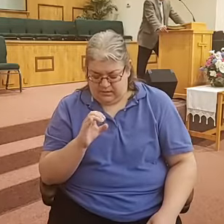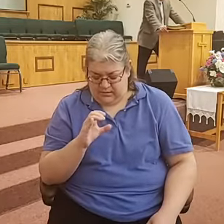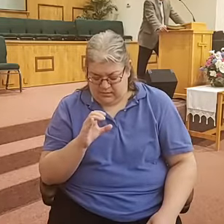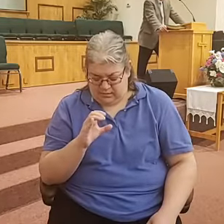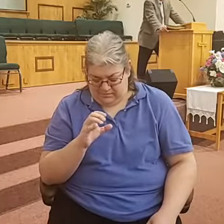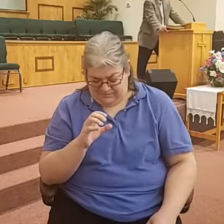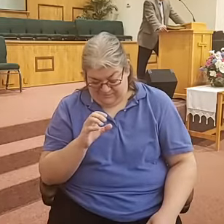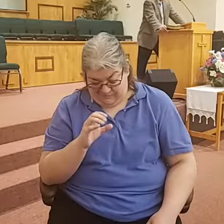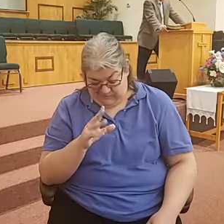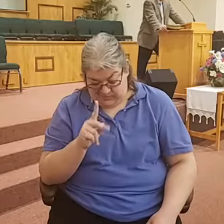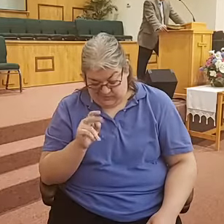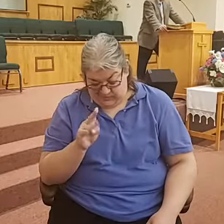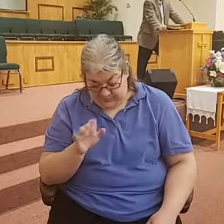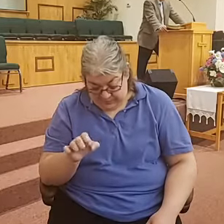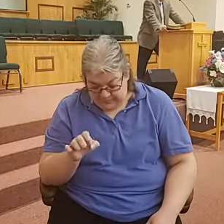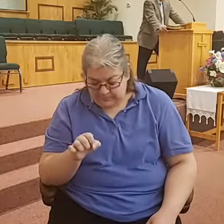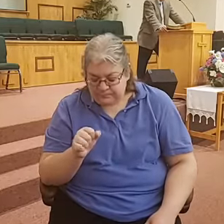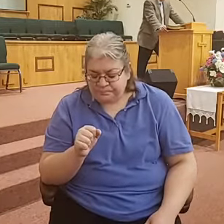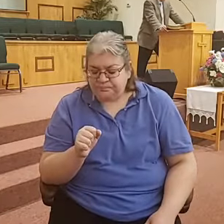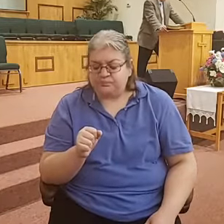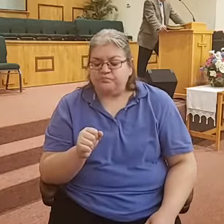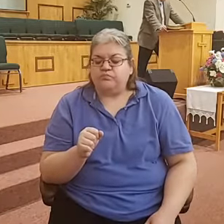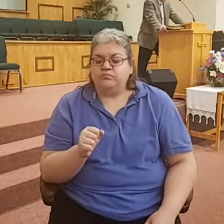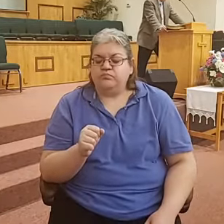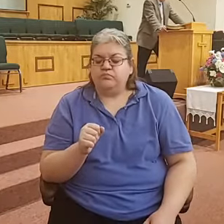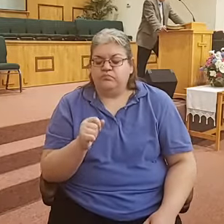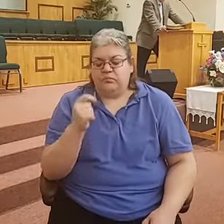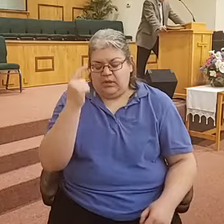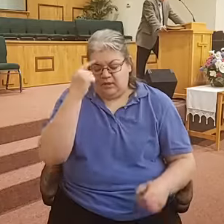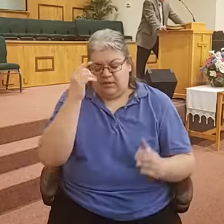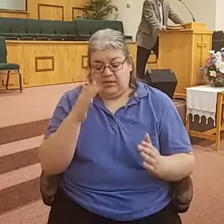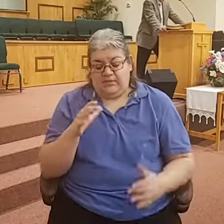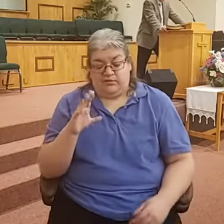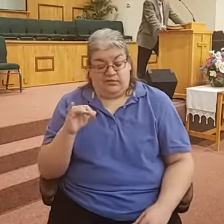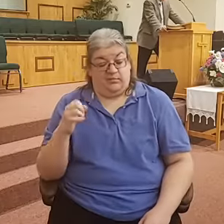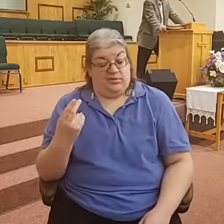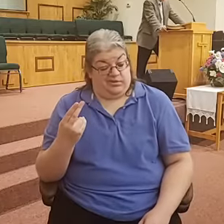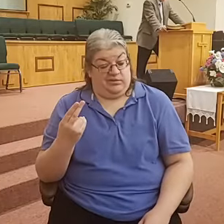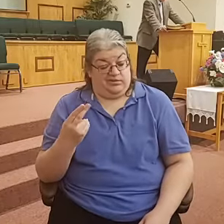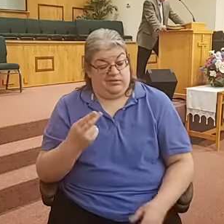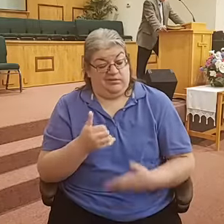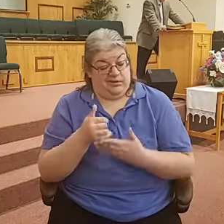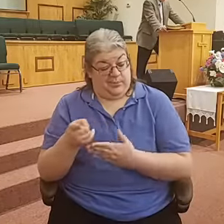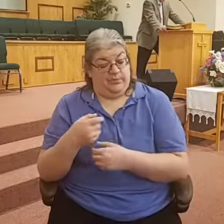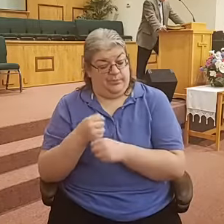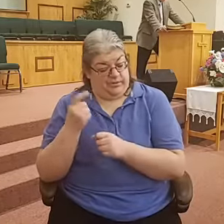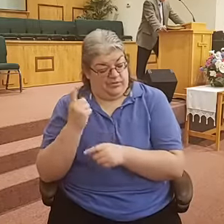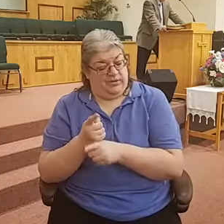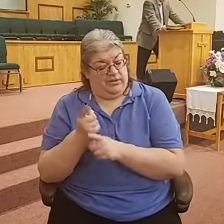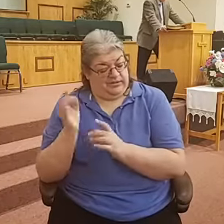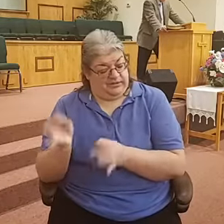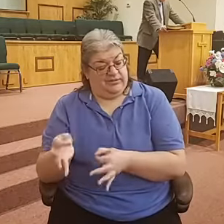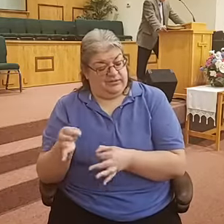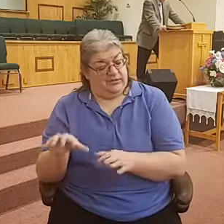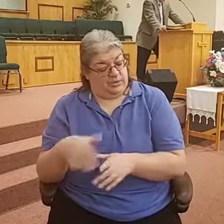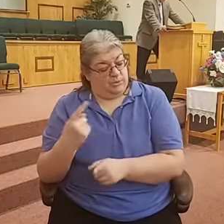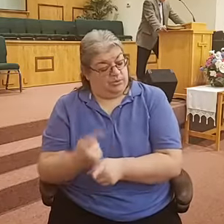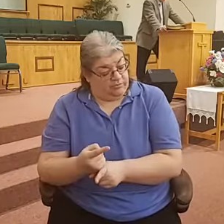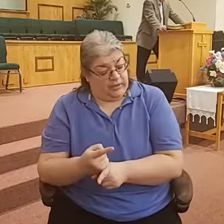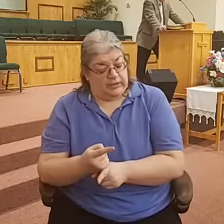We pray, Father, for the governor in Michigan. I pray that you'd help her to make the right decision, help her to do what's